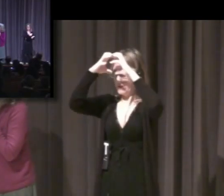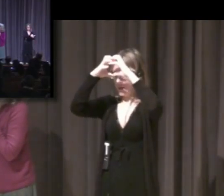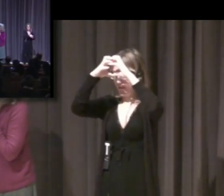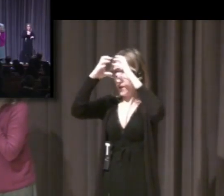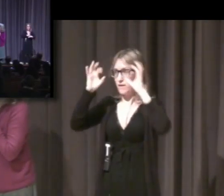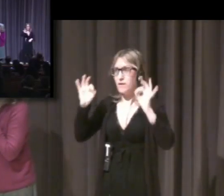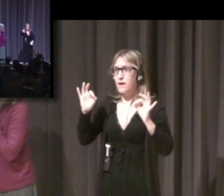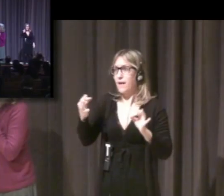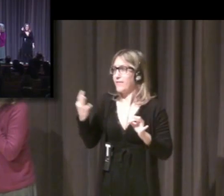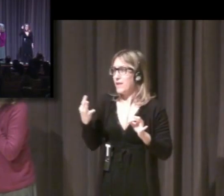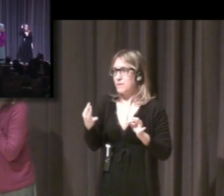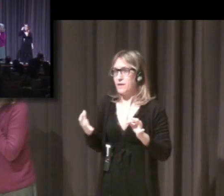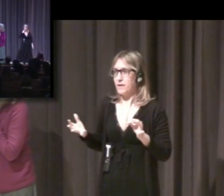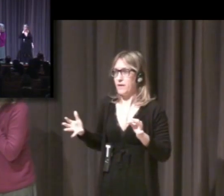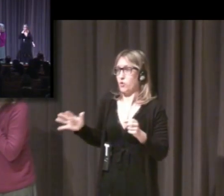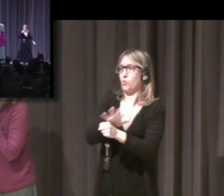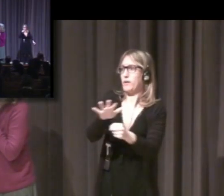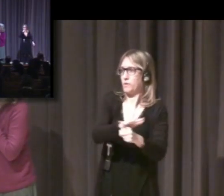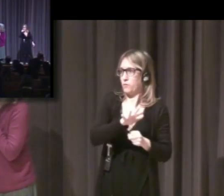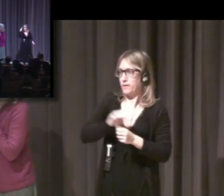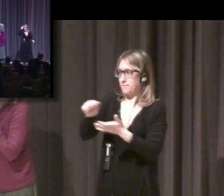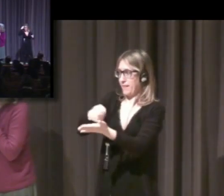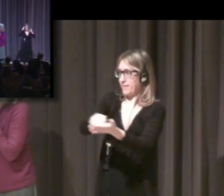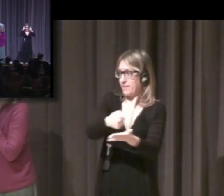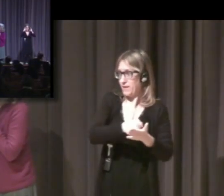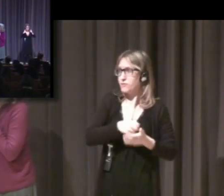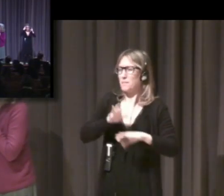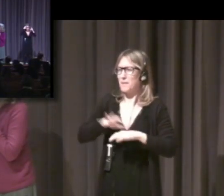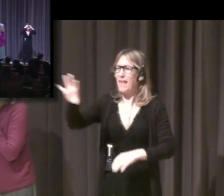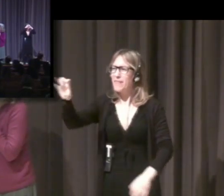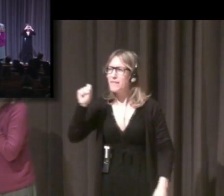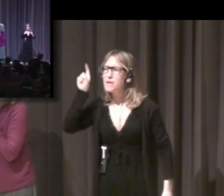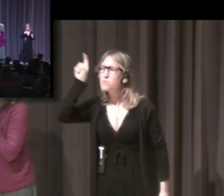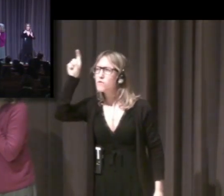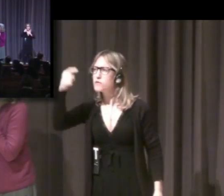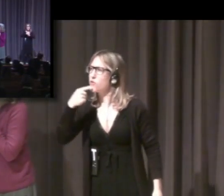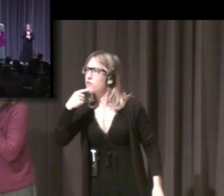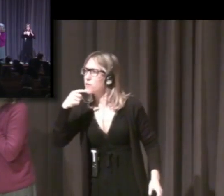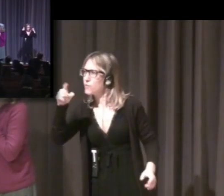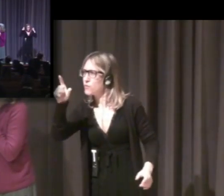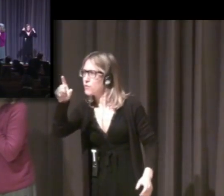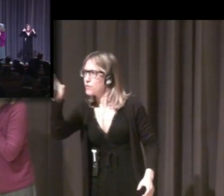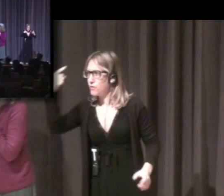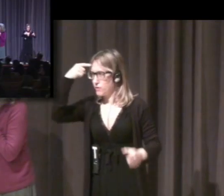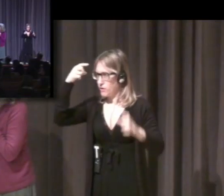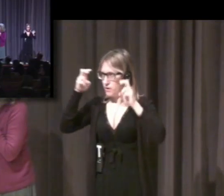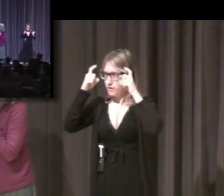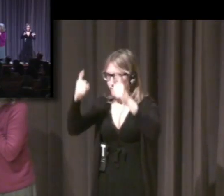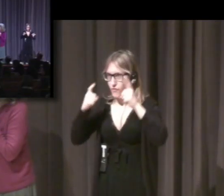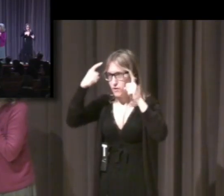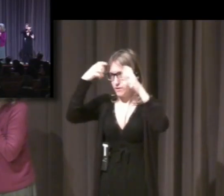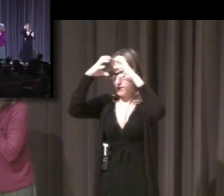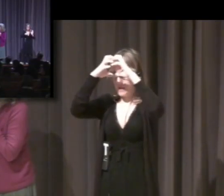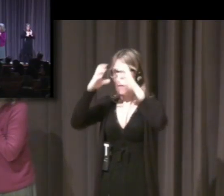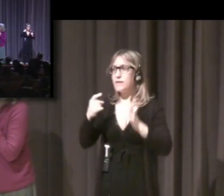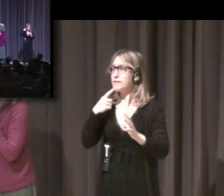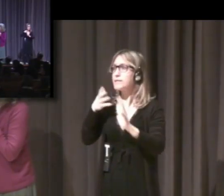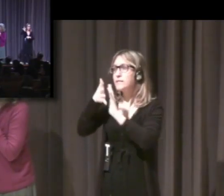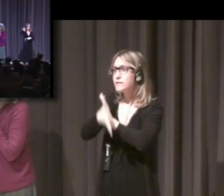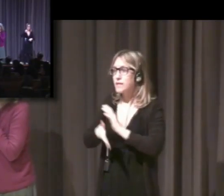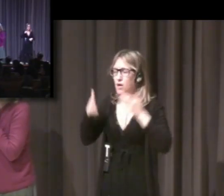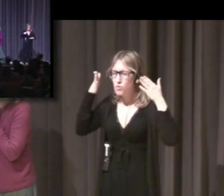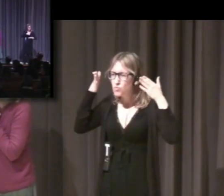of my brain processing power is used in just keeping up with the lecture. I cannot take my own notes. As a result.